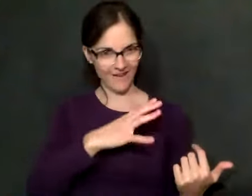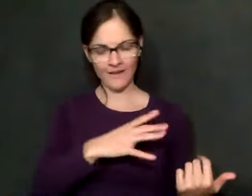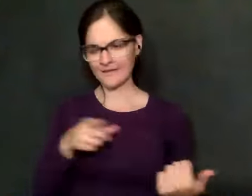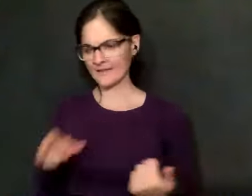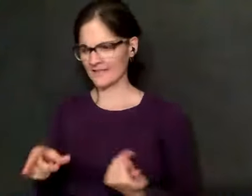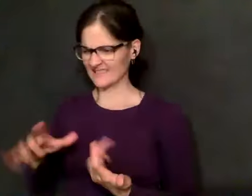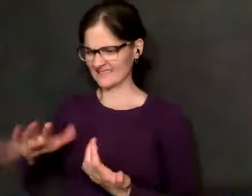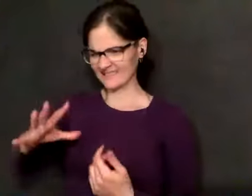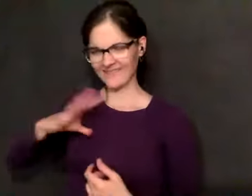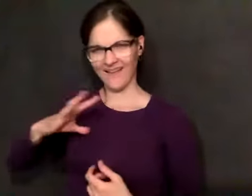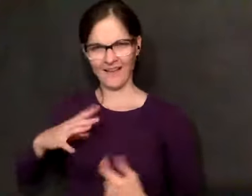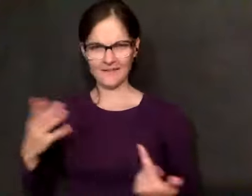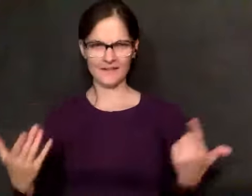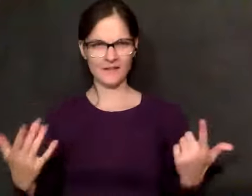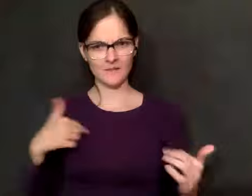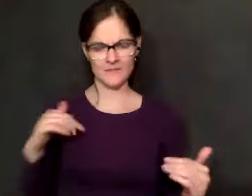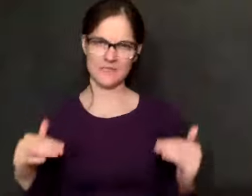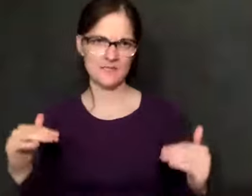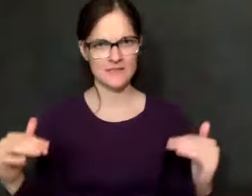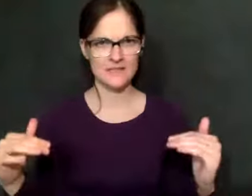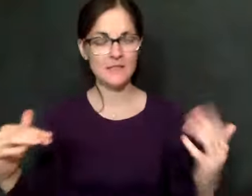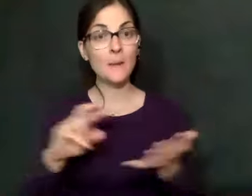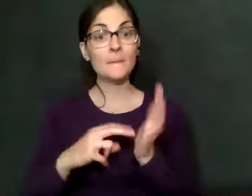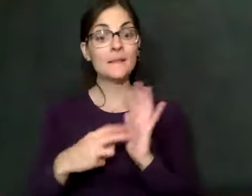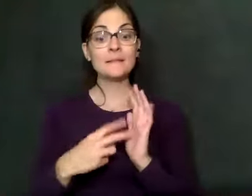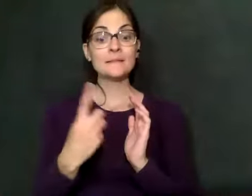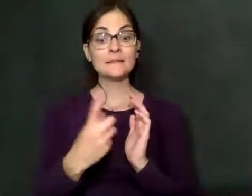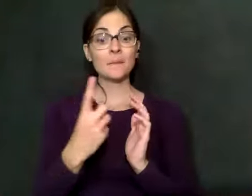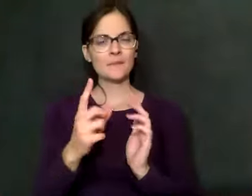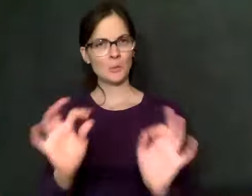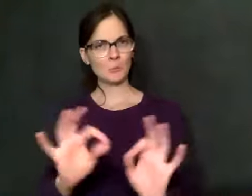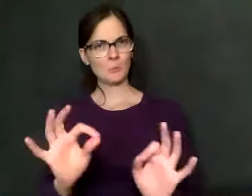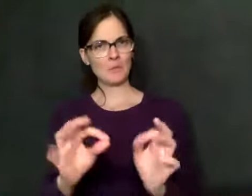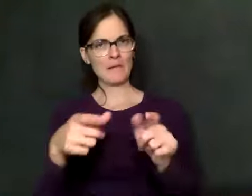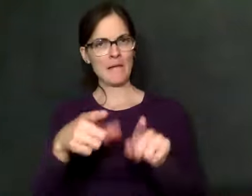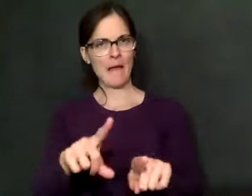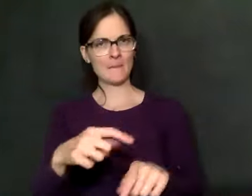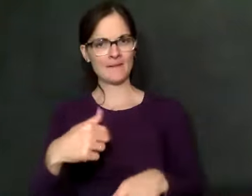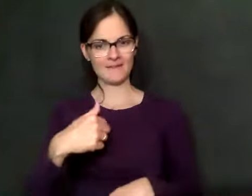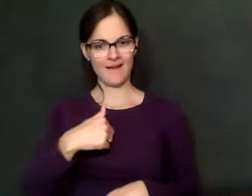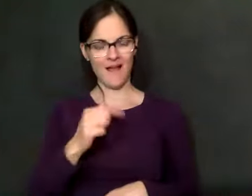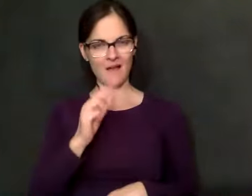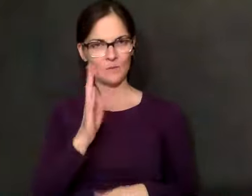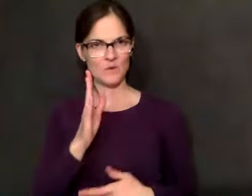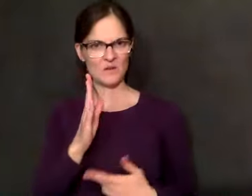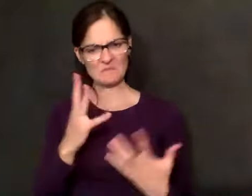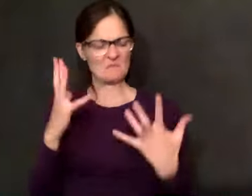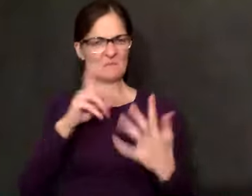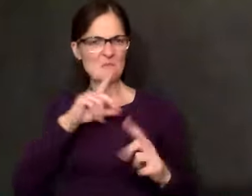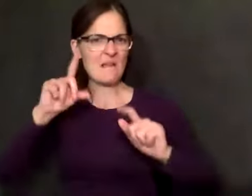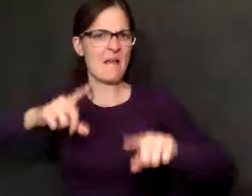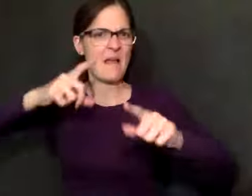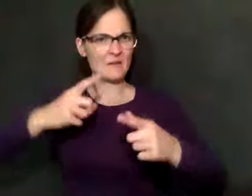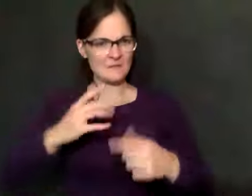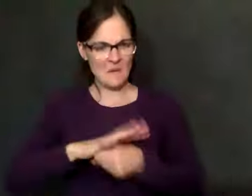just like I said earlier, the tension, or I would react to it or create another behaviour to